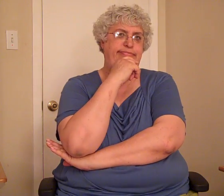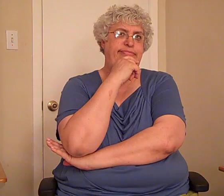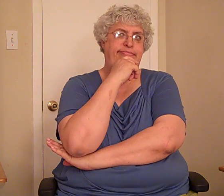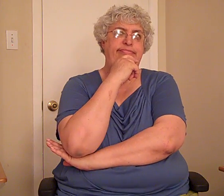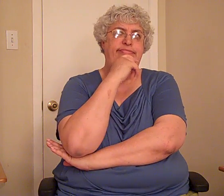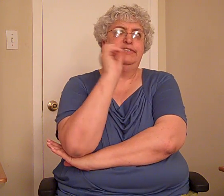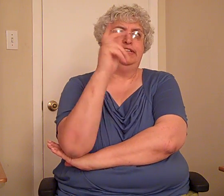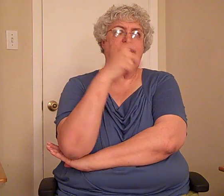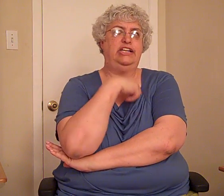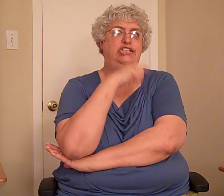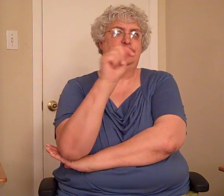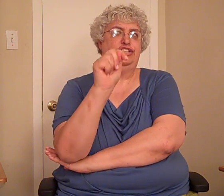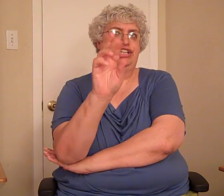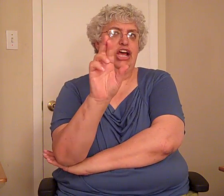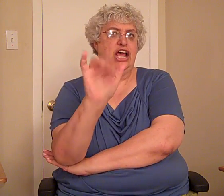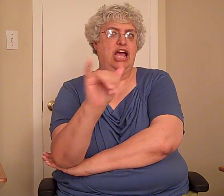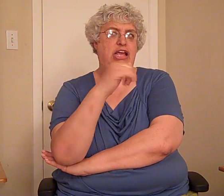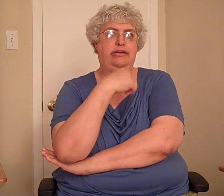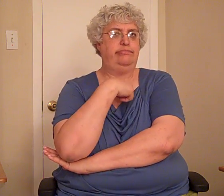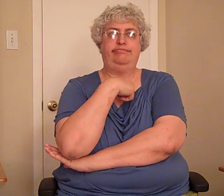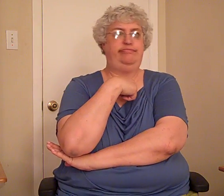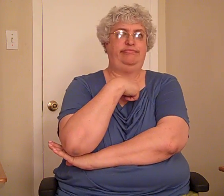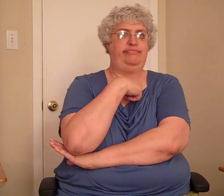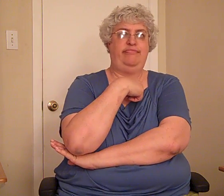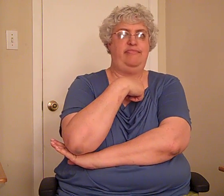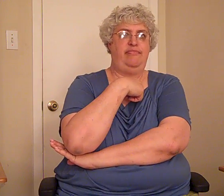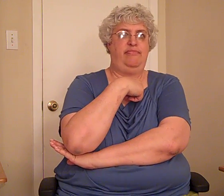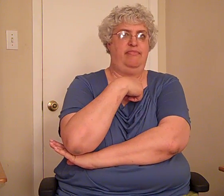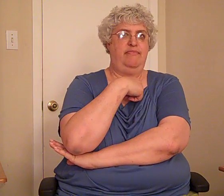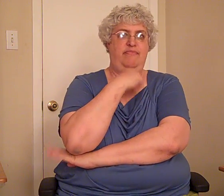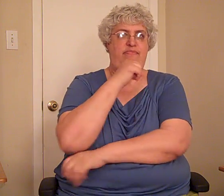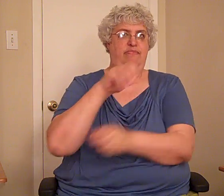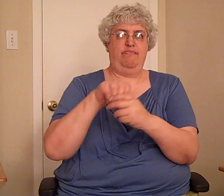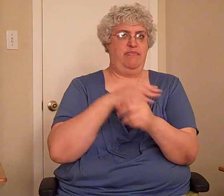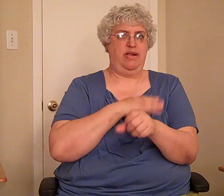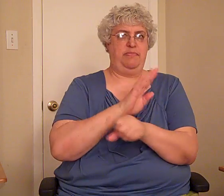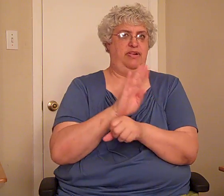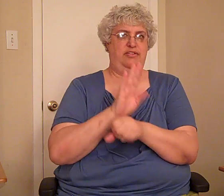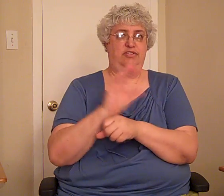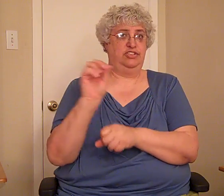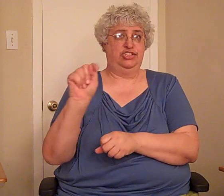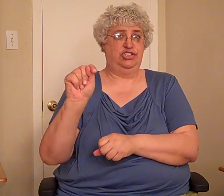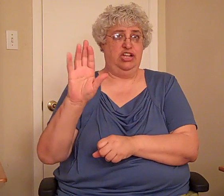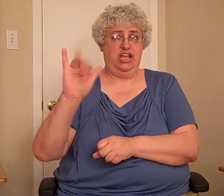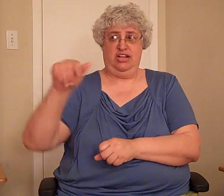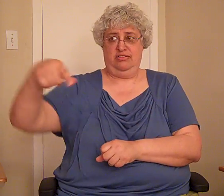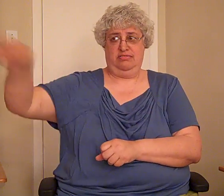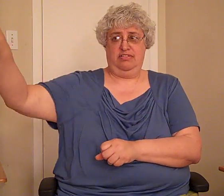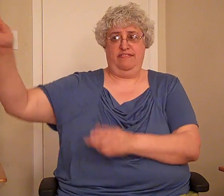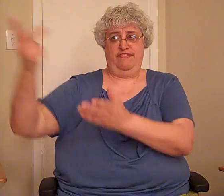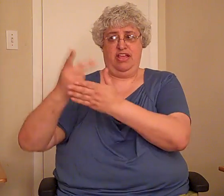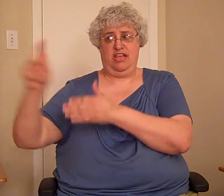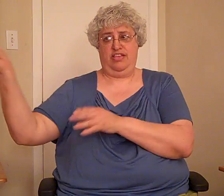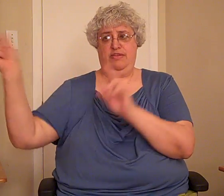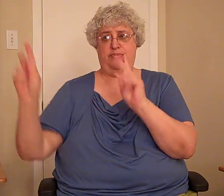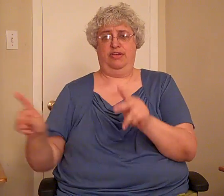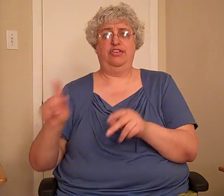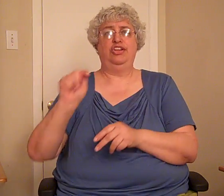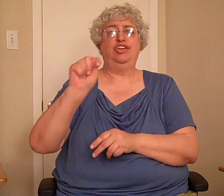okay, let's do this. I'll give it a shot. I'm like, not in my business. You're not. You can go fail with somebody else because giving it a shot don't cut